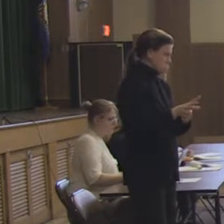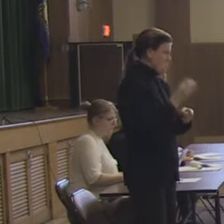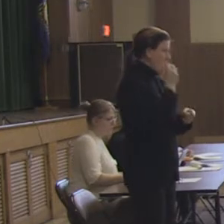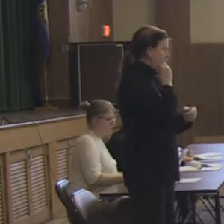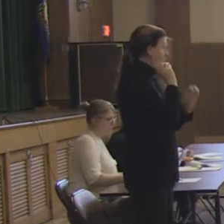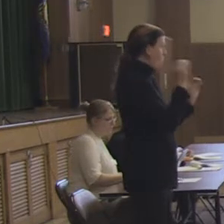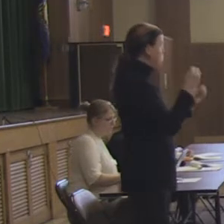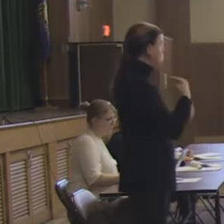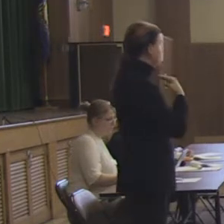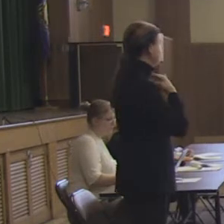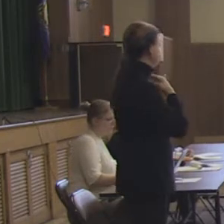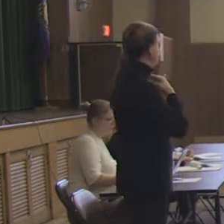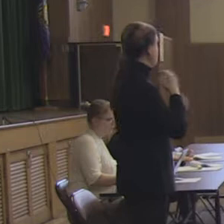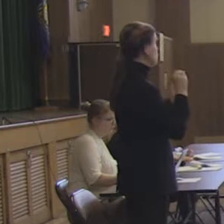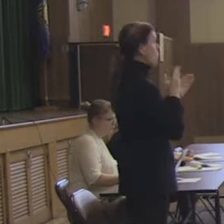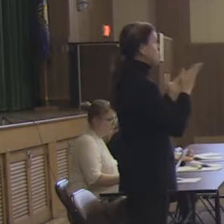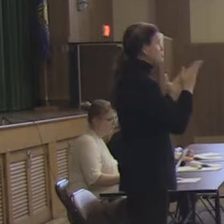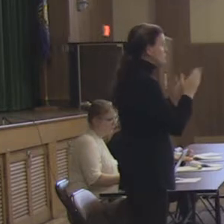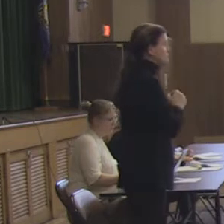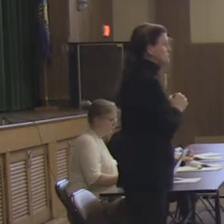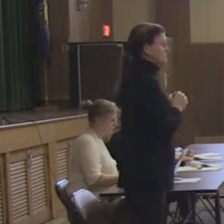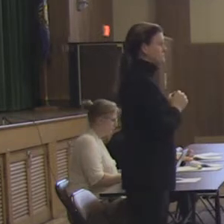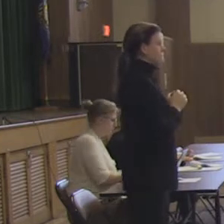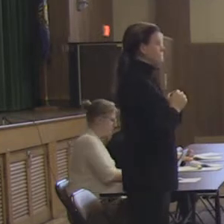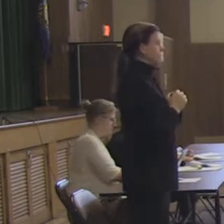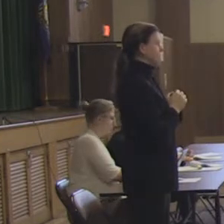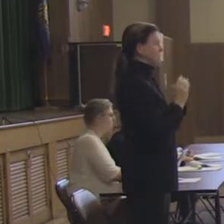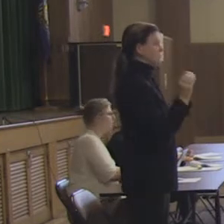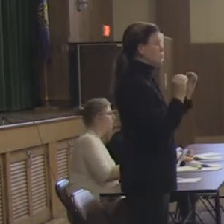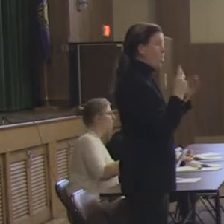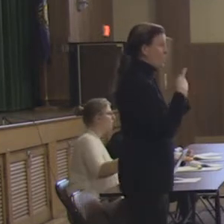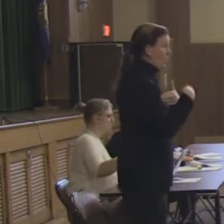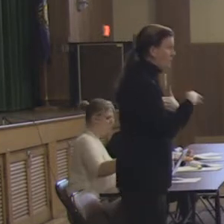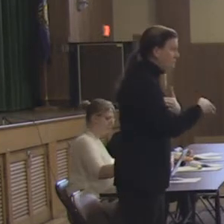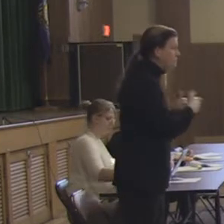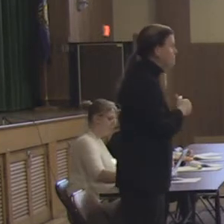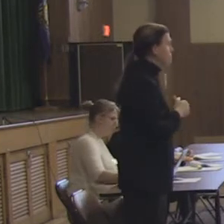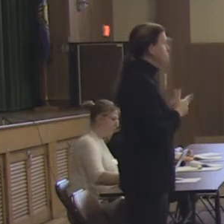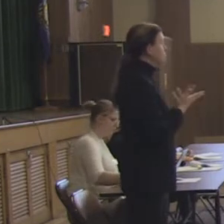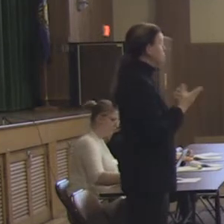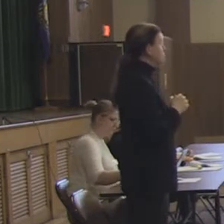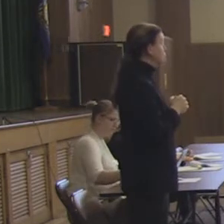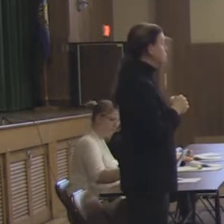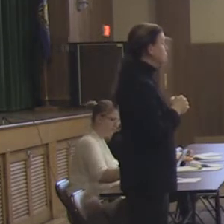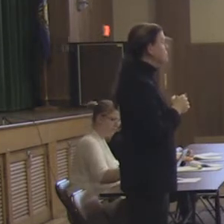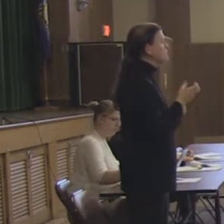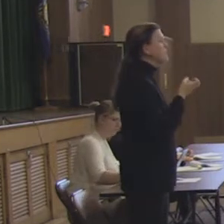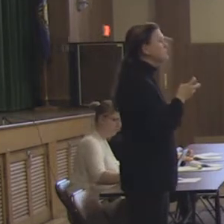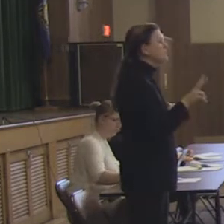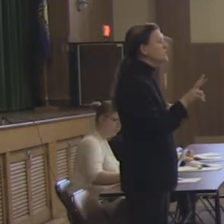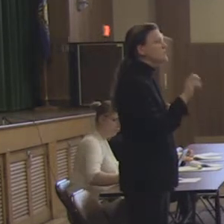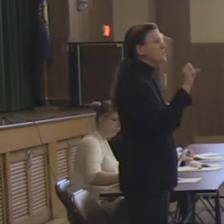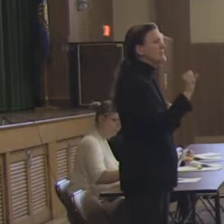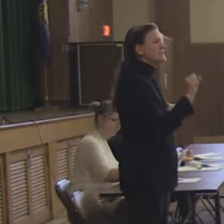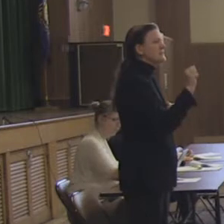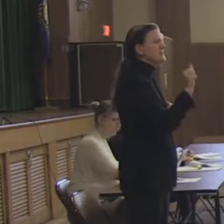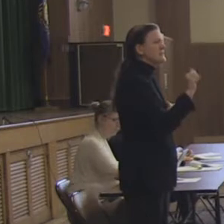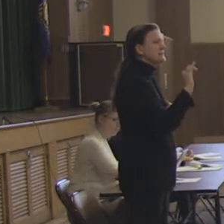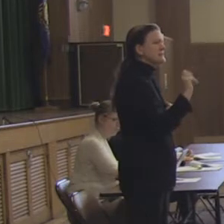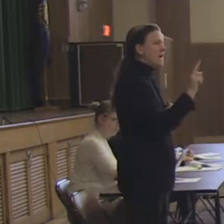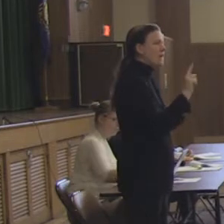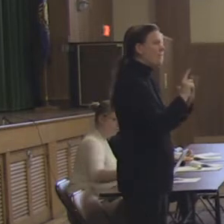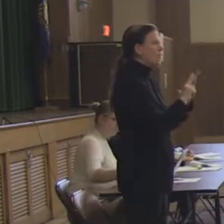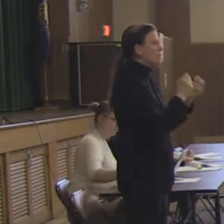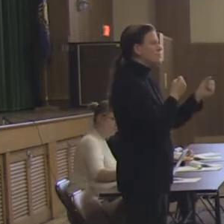service anymore. He had his housing there, he had programs there. They transitioned him to SAIL, or Service Access to Independent